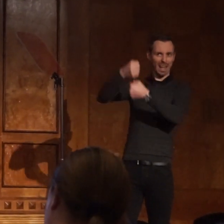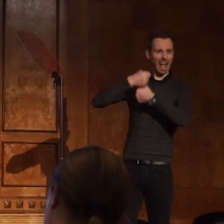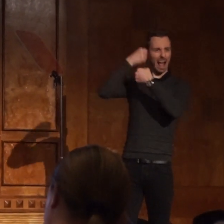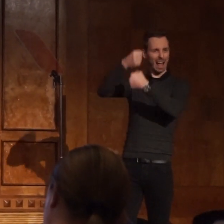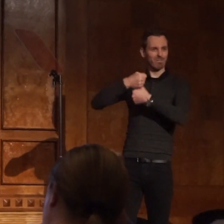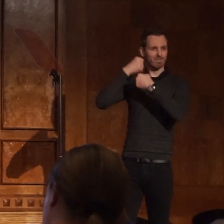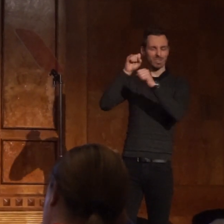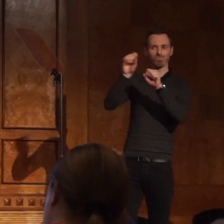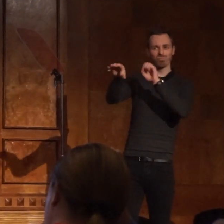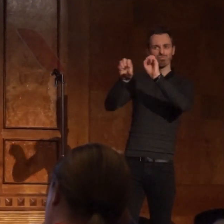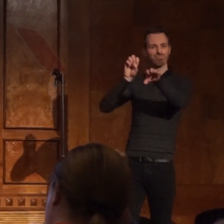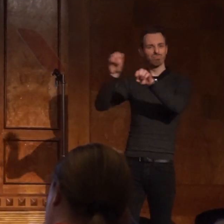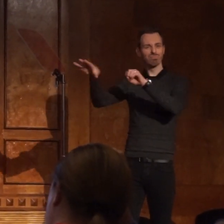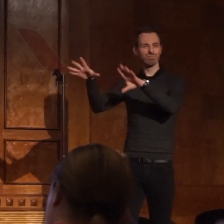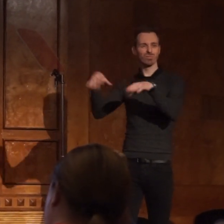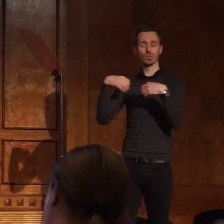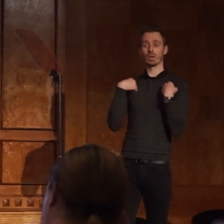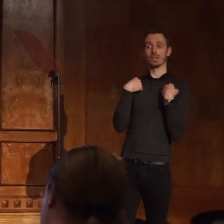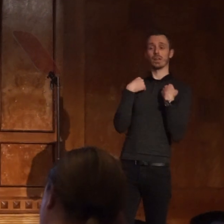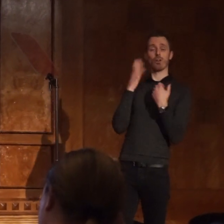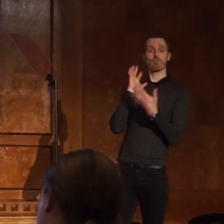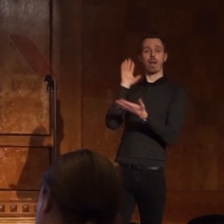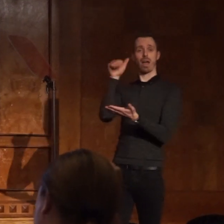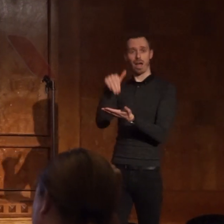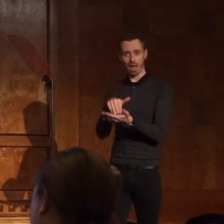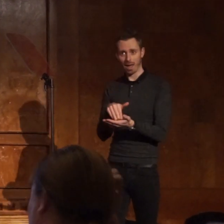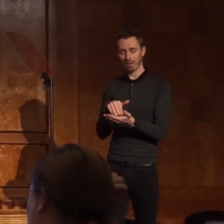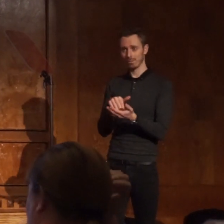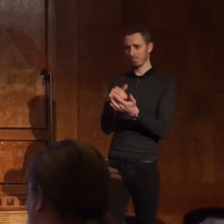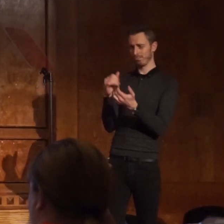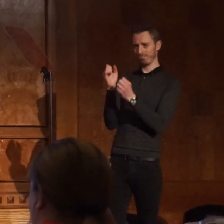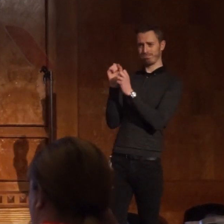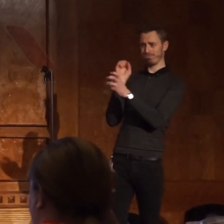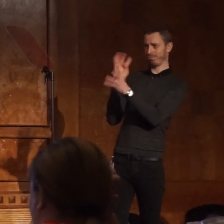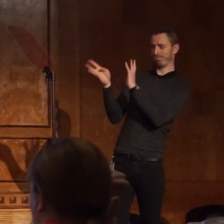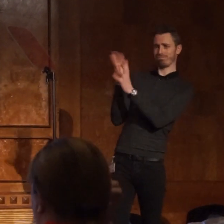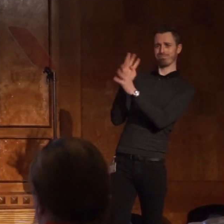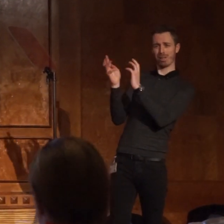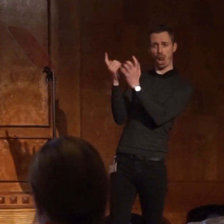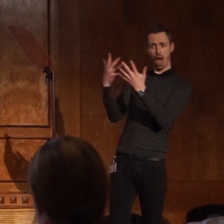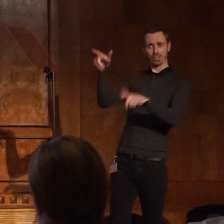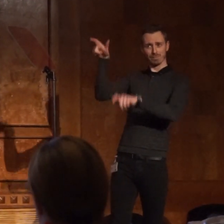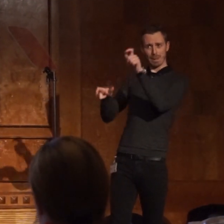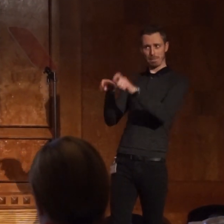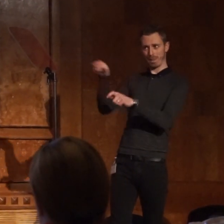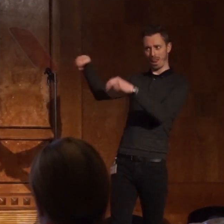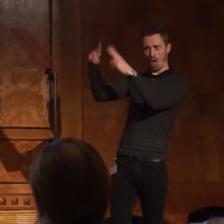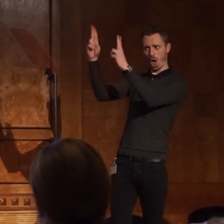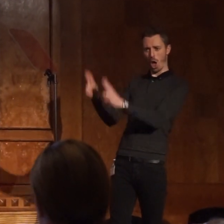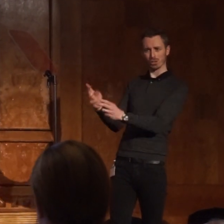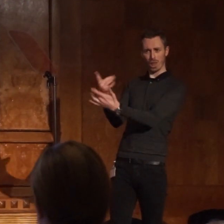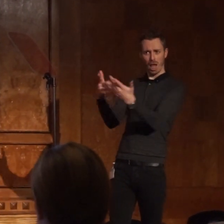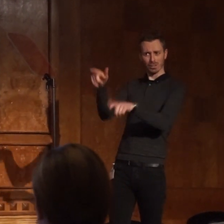for the house where we were supposed to be canvassing from. And I said, what are people outside that house? Is there a wedding on?